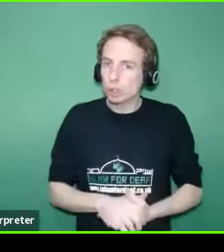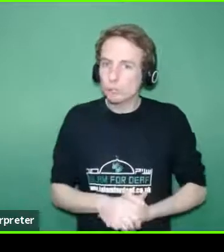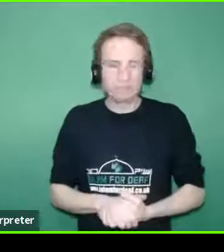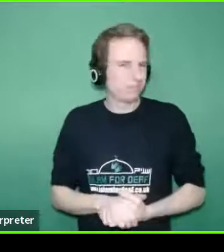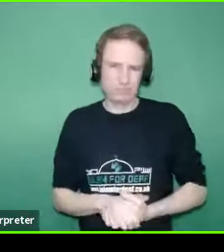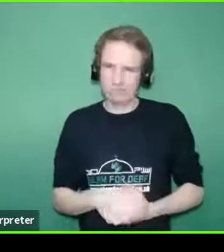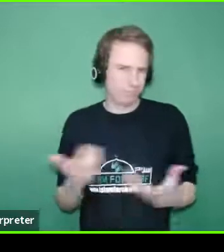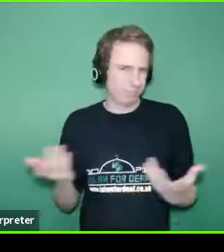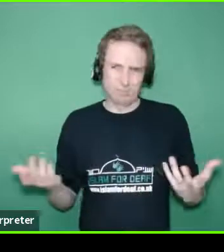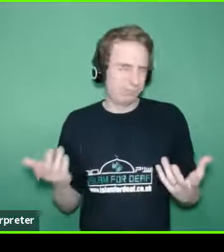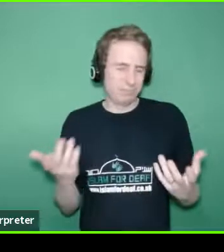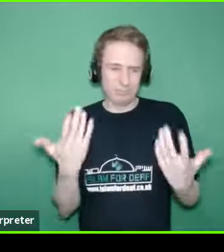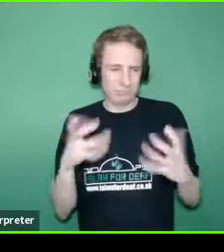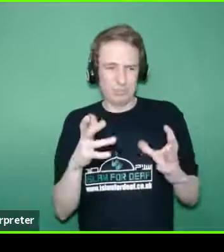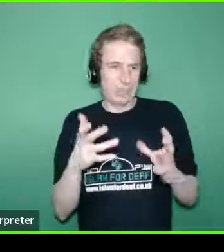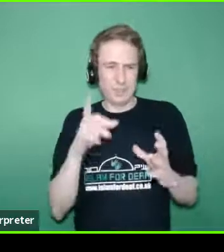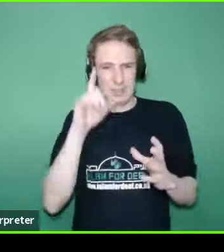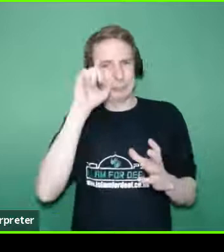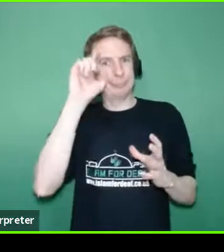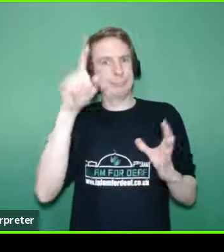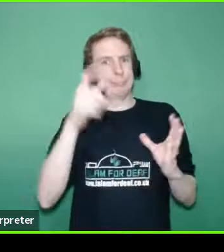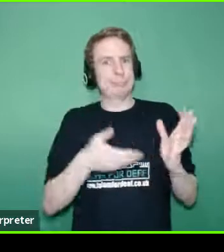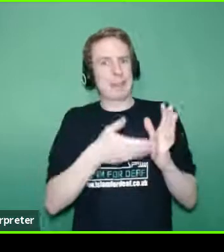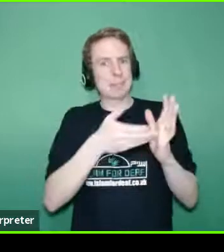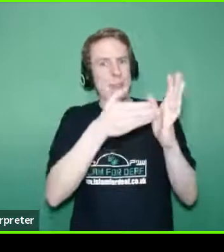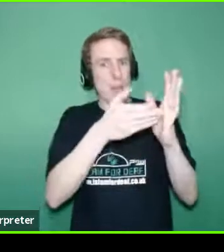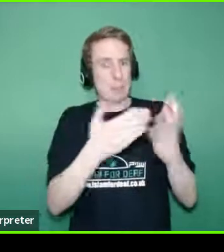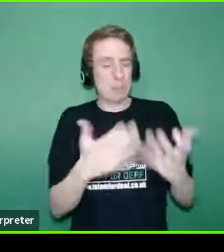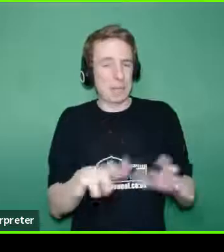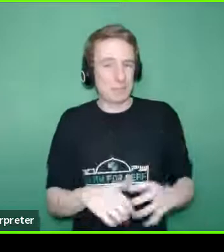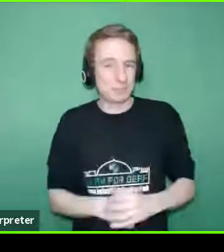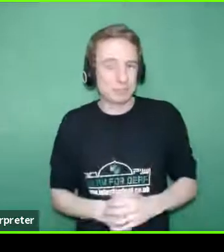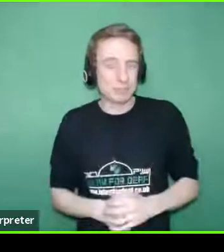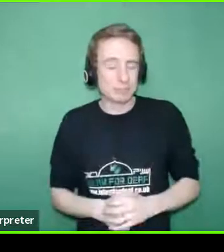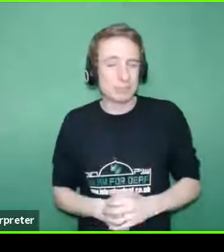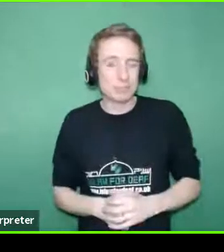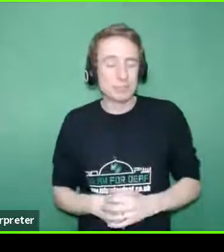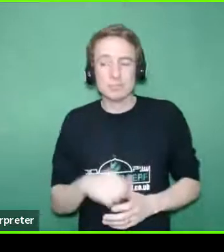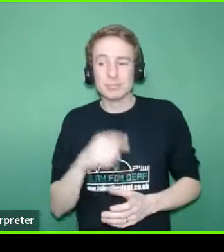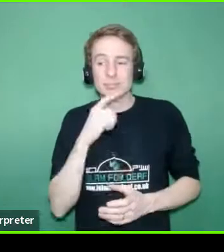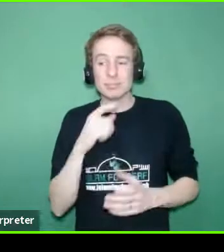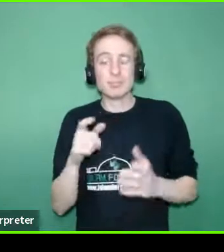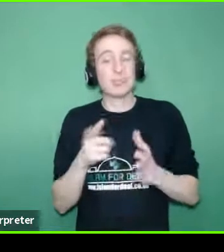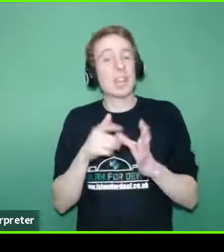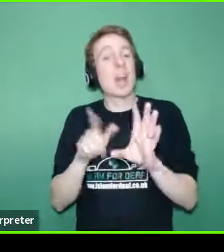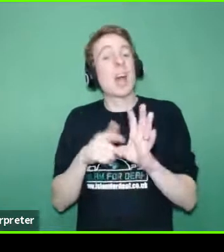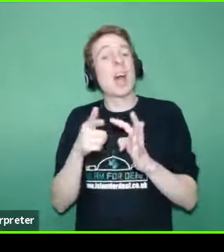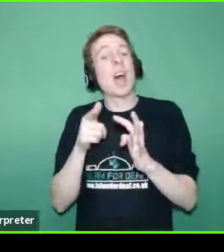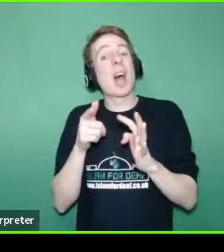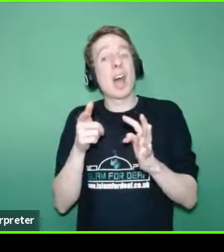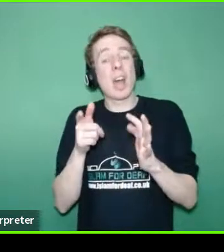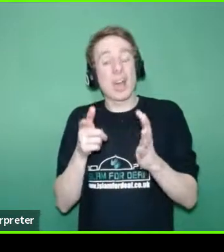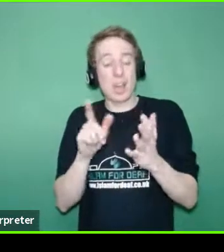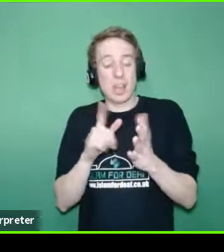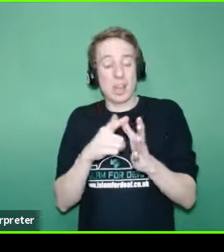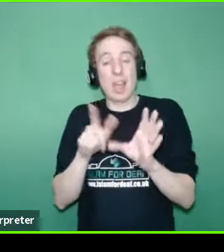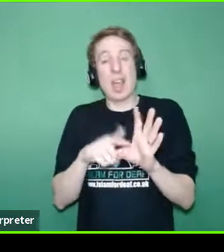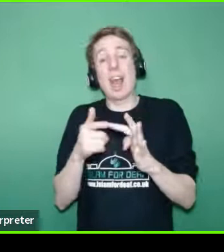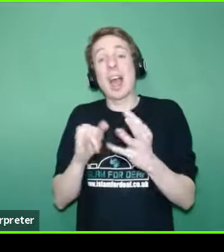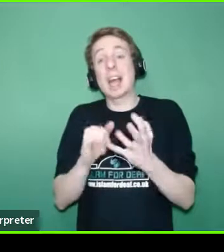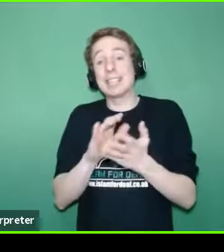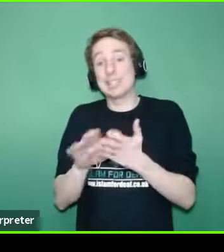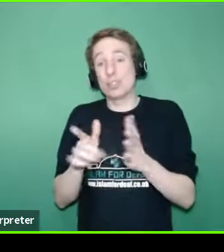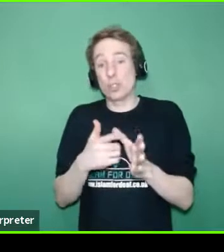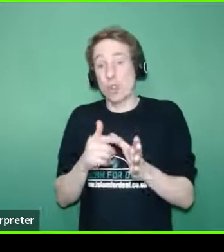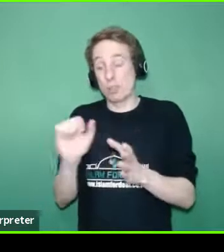innovation, and it's been reported on the authority of Aisha, the wife of the Prophet, peace and blessings be upon him, may Allah be pleased with her,